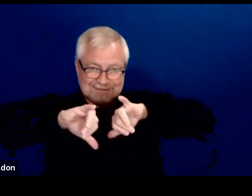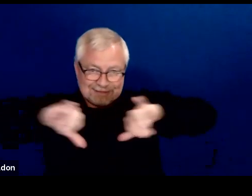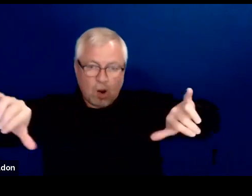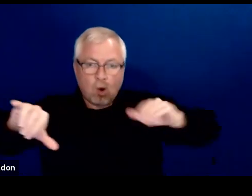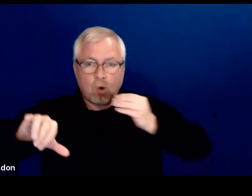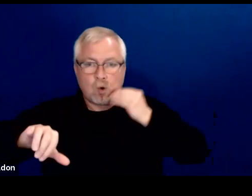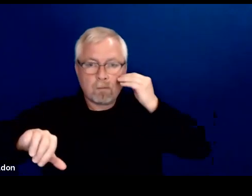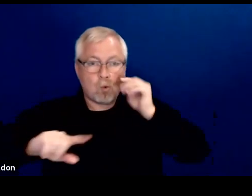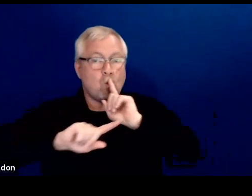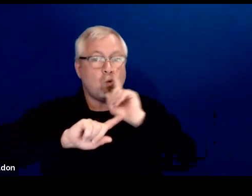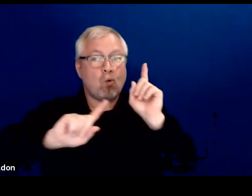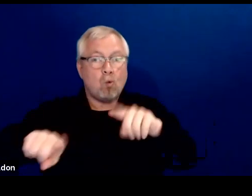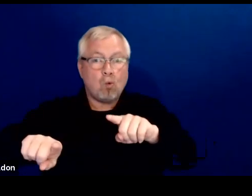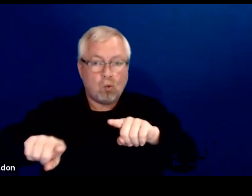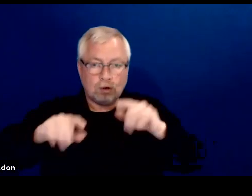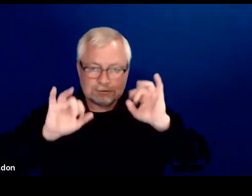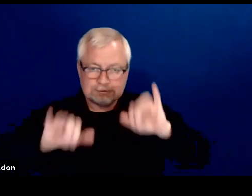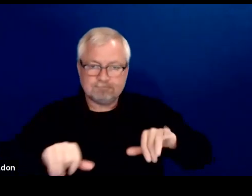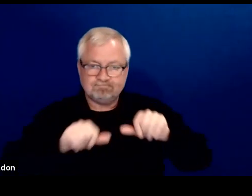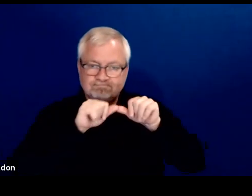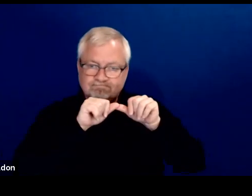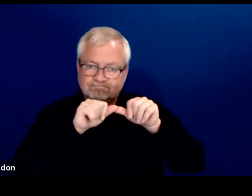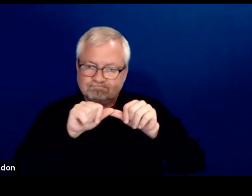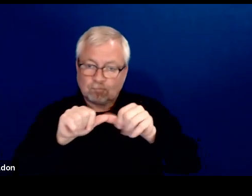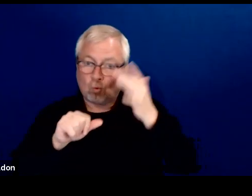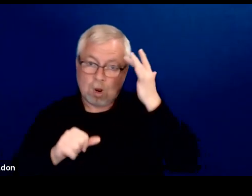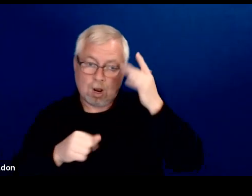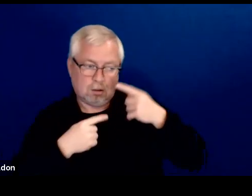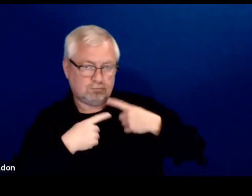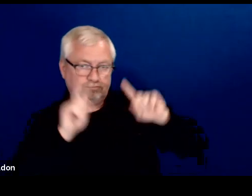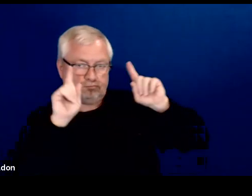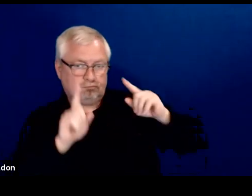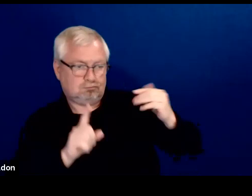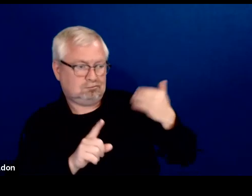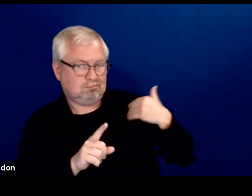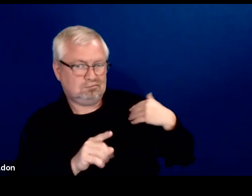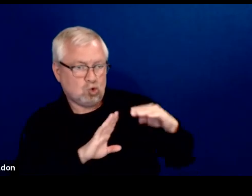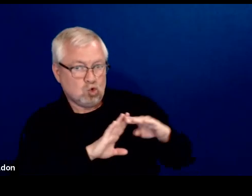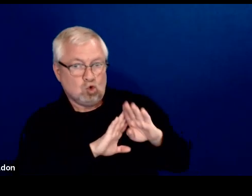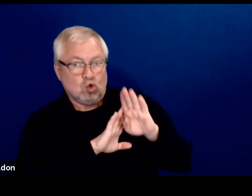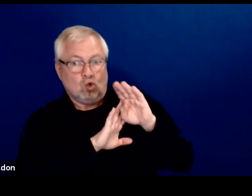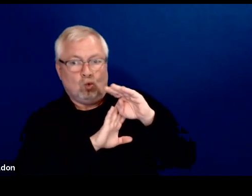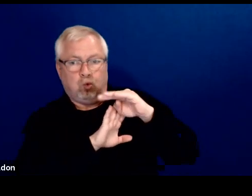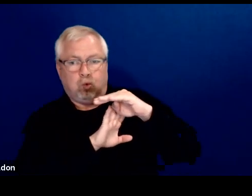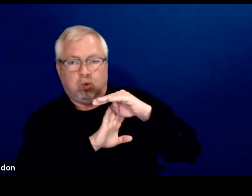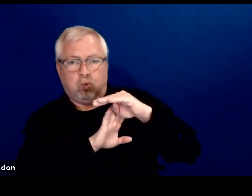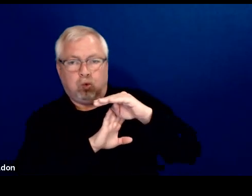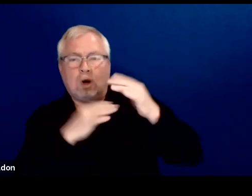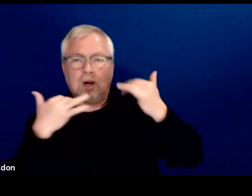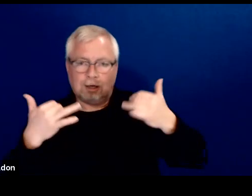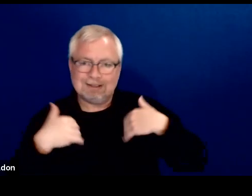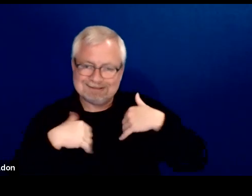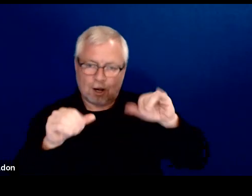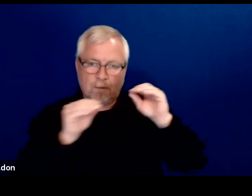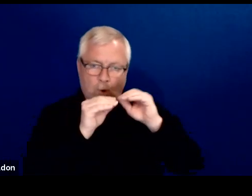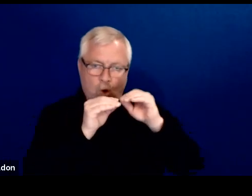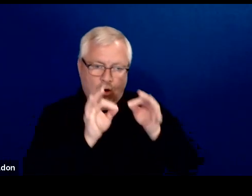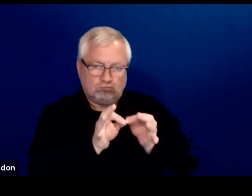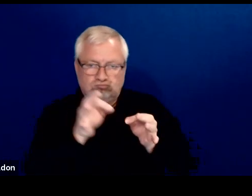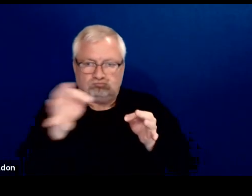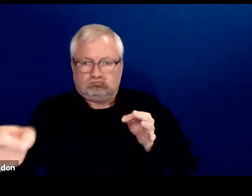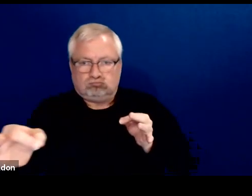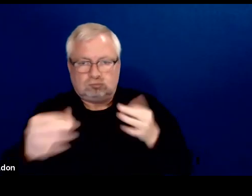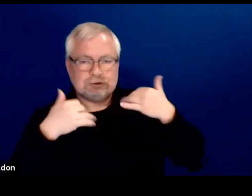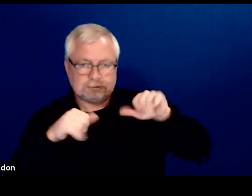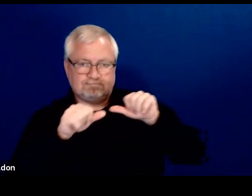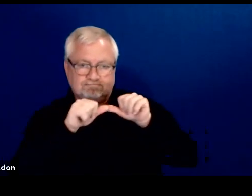I want it to be able to press down the virus, buy us more time, and get as many people back to work as we possibly can. We think that could be fairly significant, but